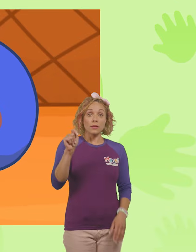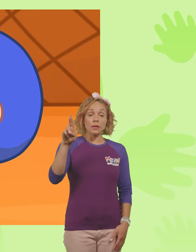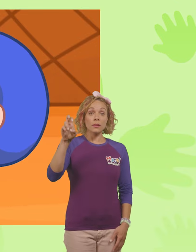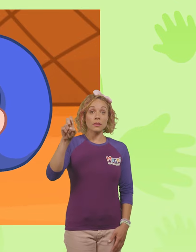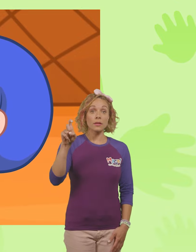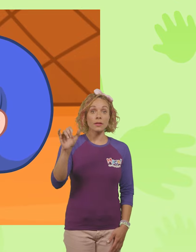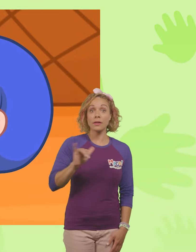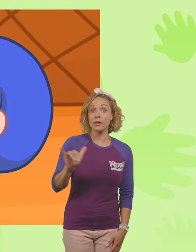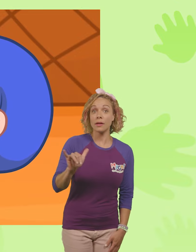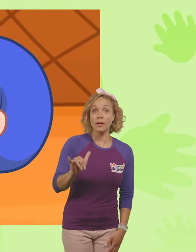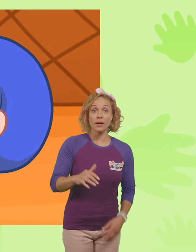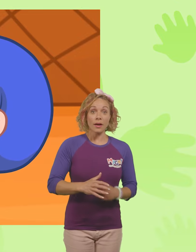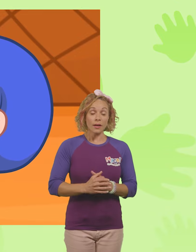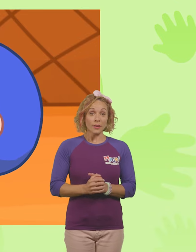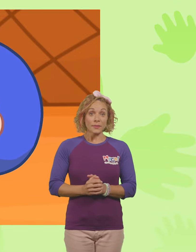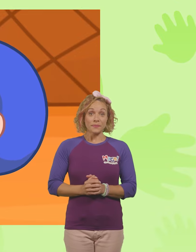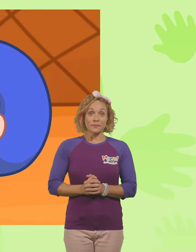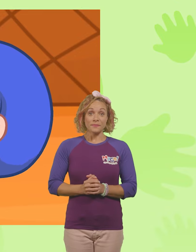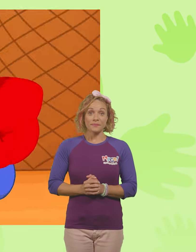To a T-Rex, too.